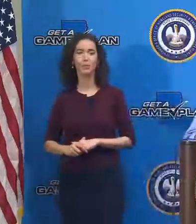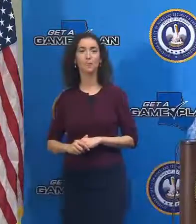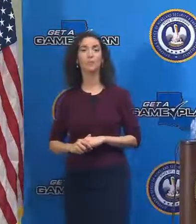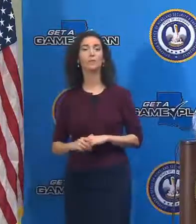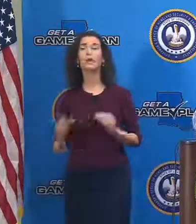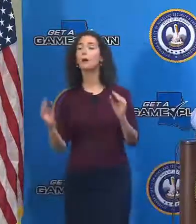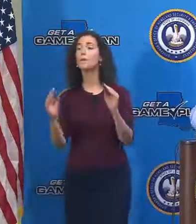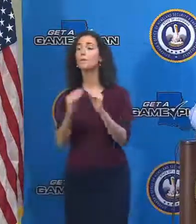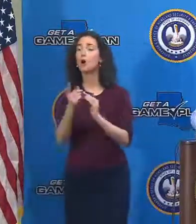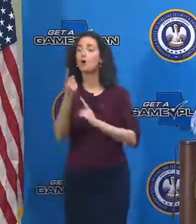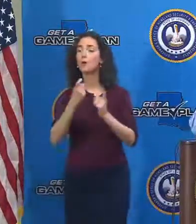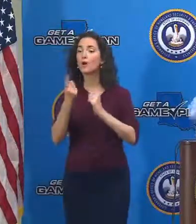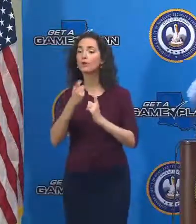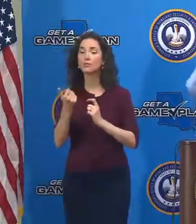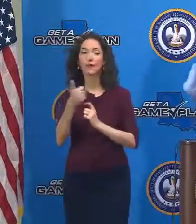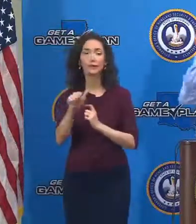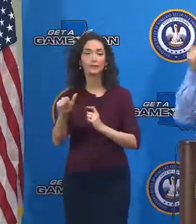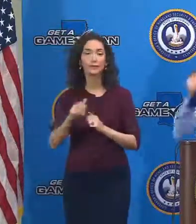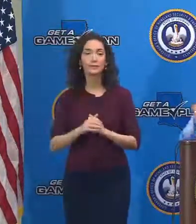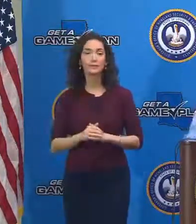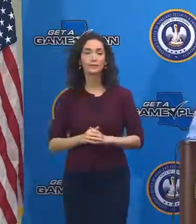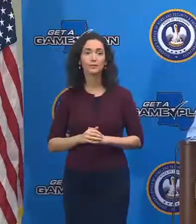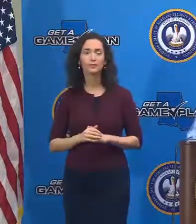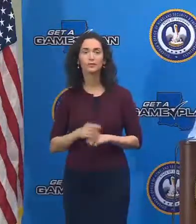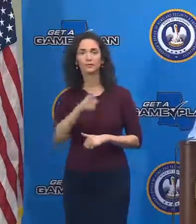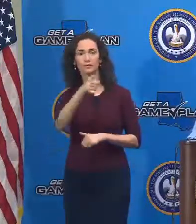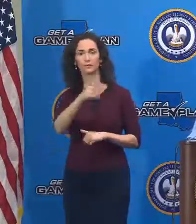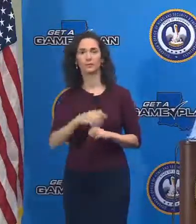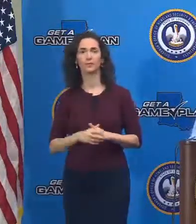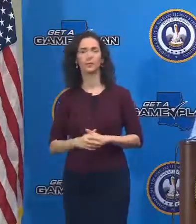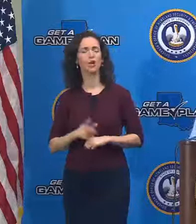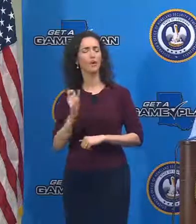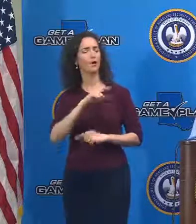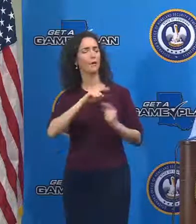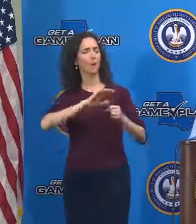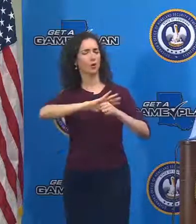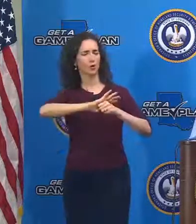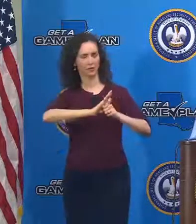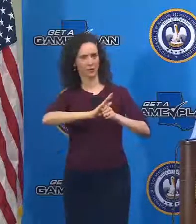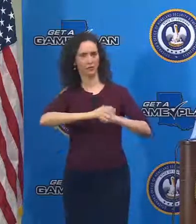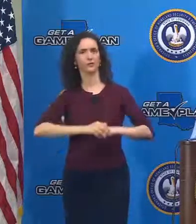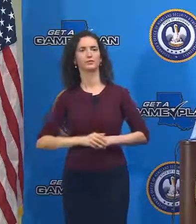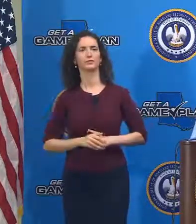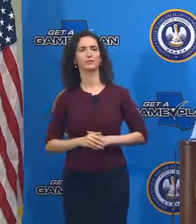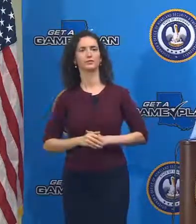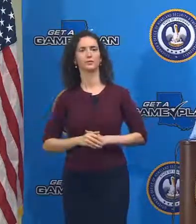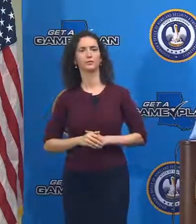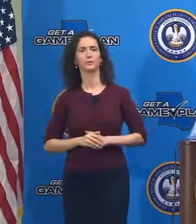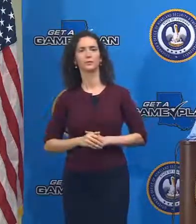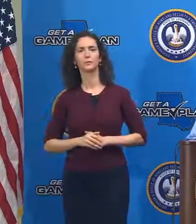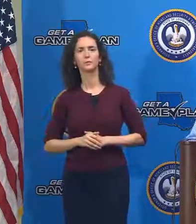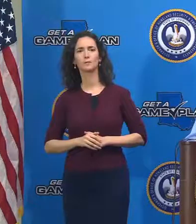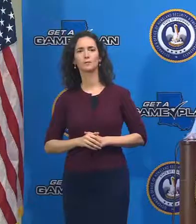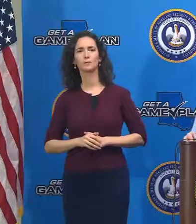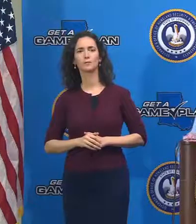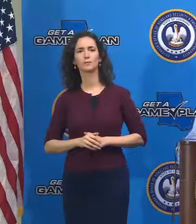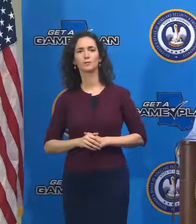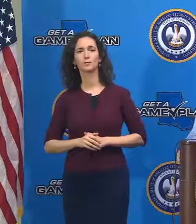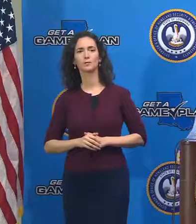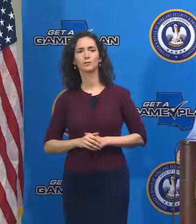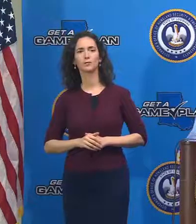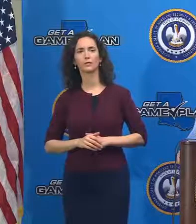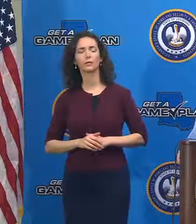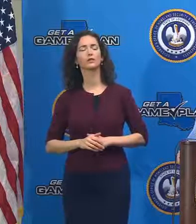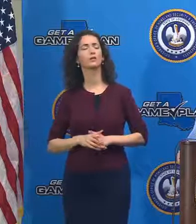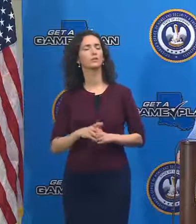Okay, any additional questions for me? Yes, sir. I have a question about COVID. How many COVID-19 vaccines were shots were delayed